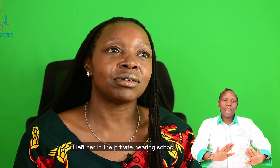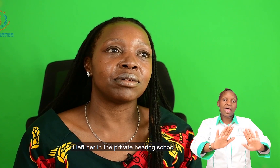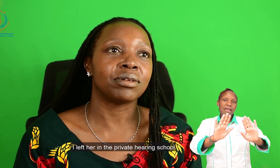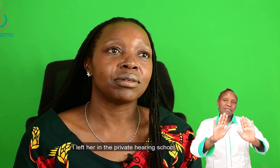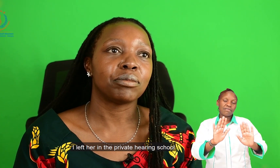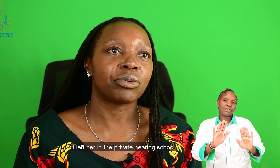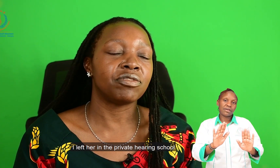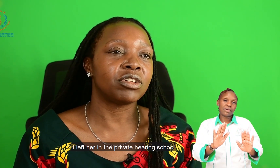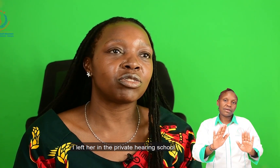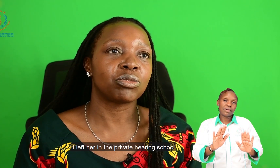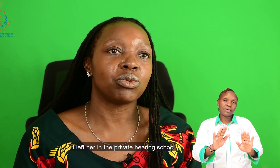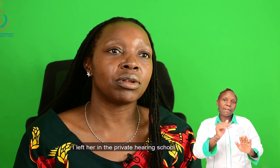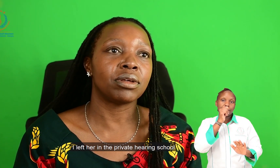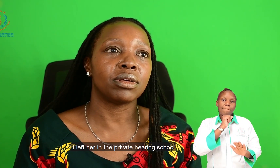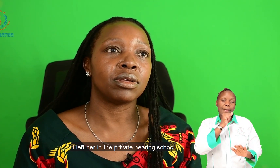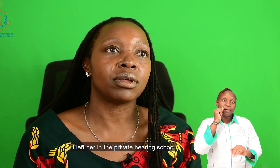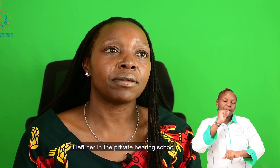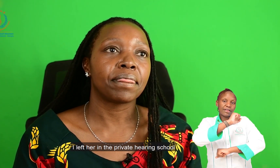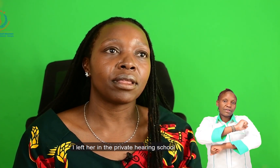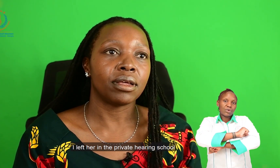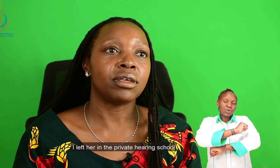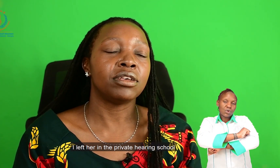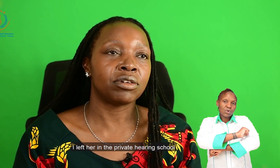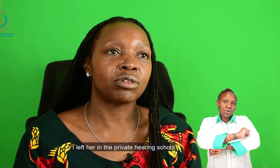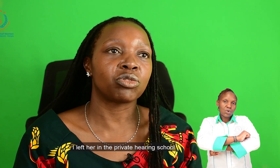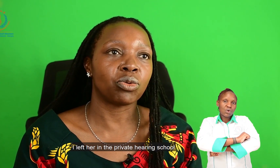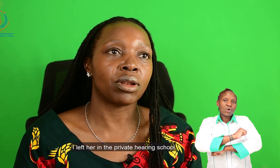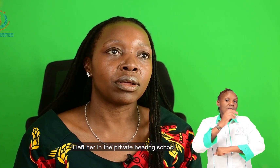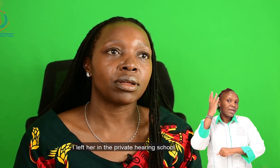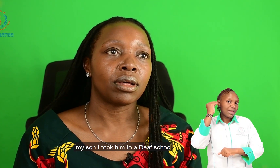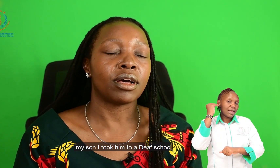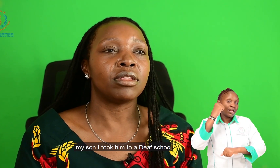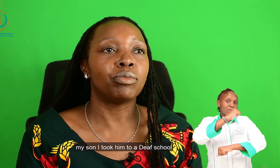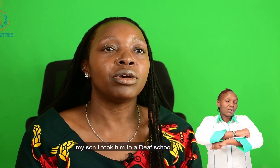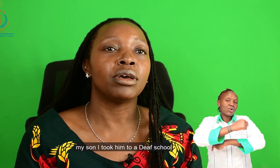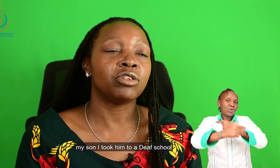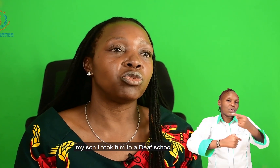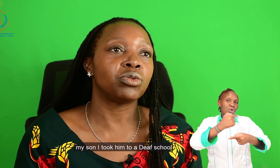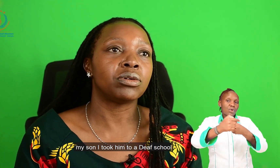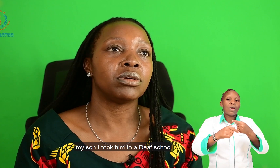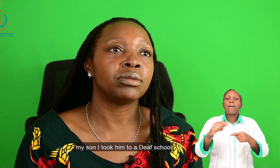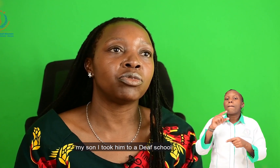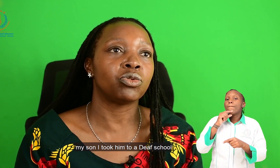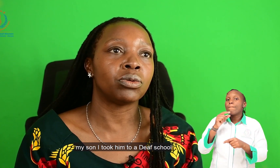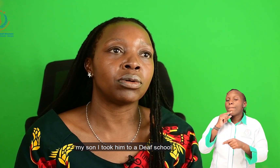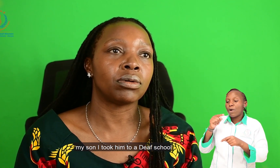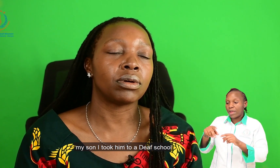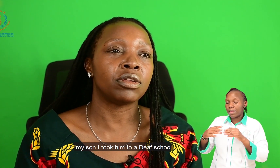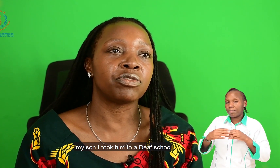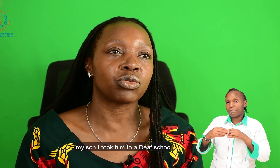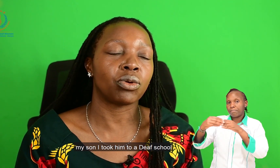a private school, a hearing school. And the boy, I took him to a deaf school.